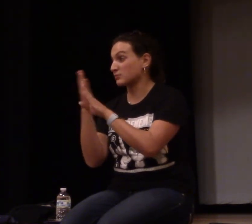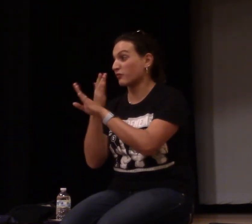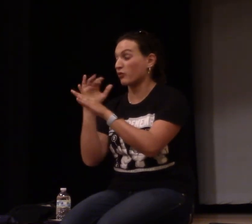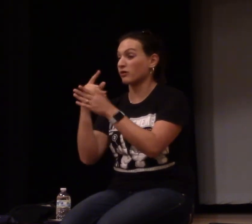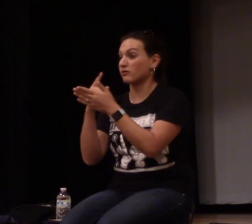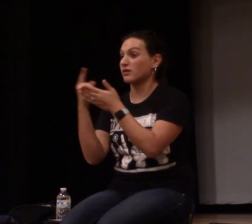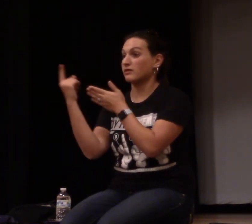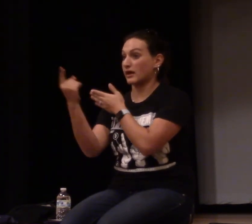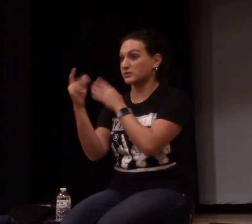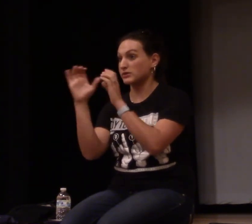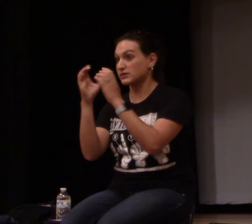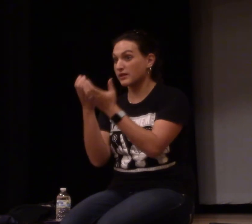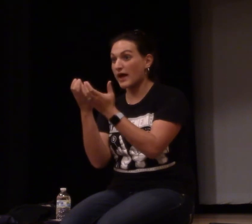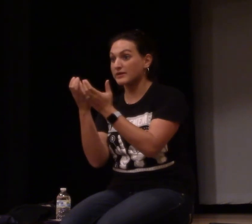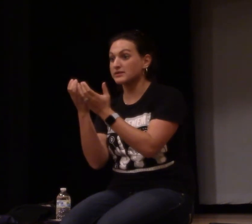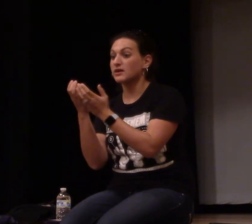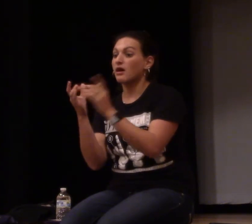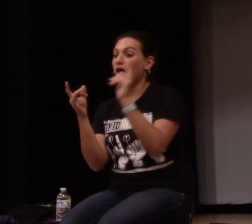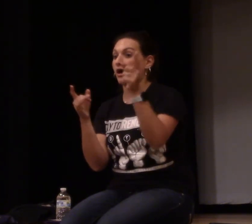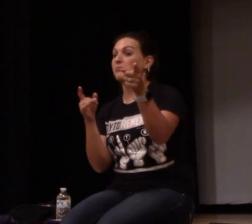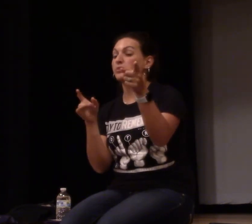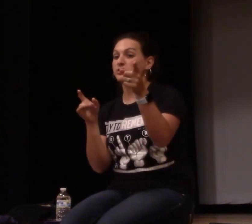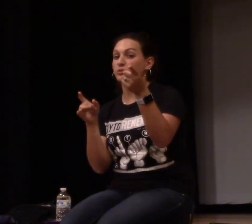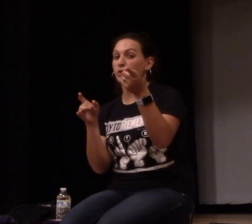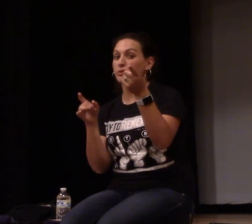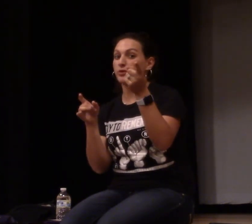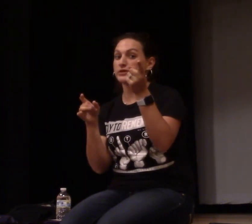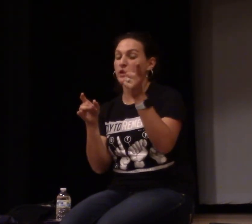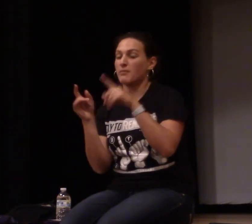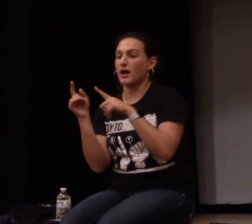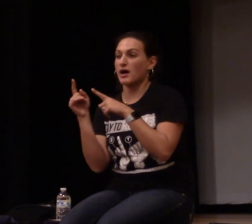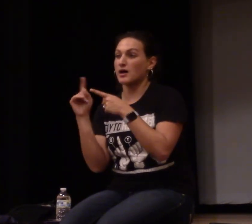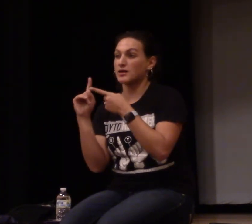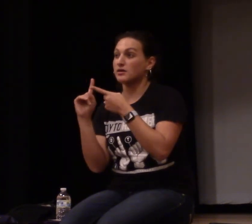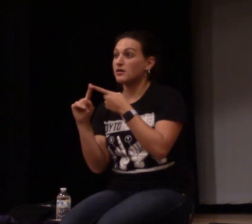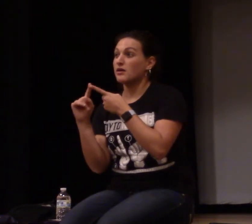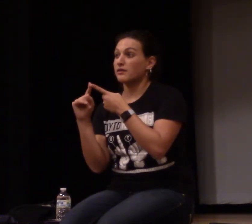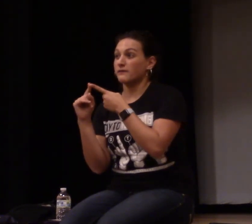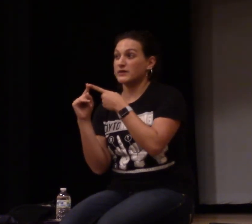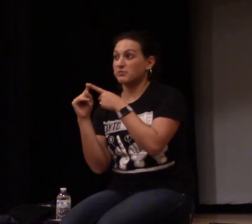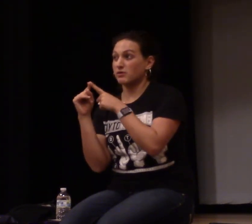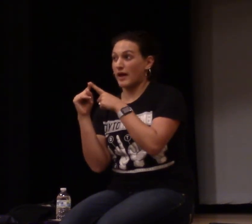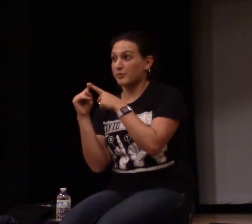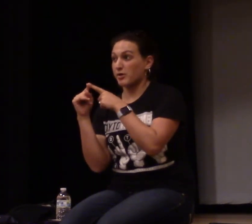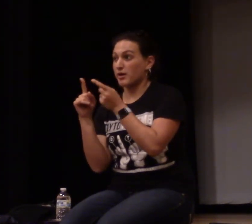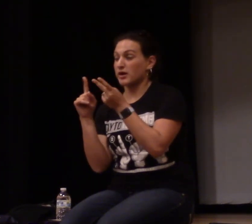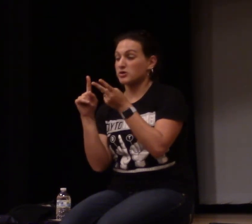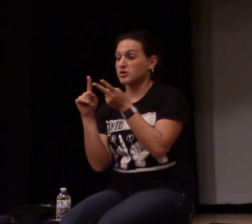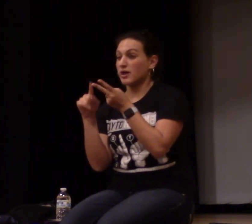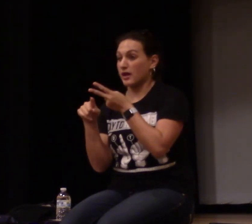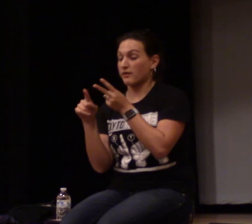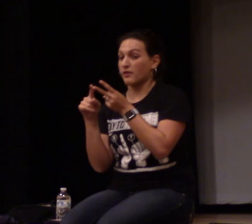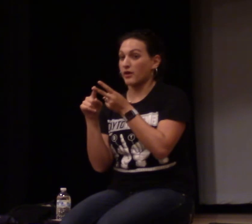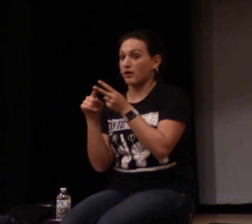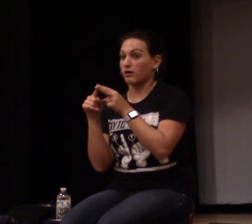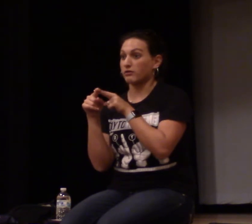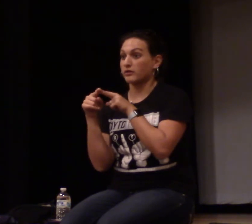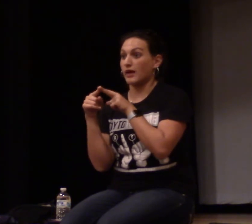before next week's class. But she will be posting them on the Facebook library page and the library